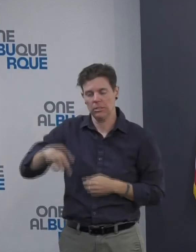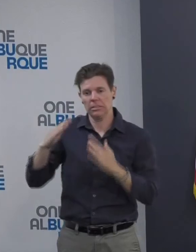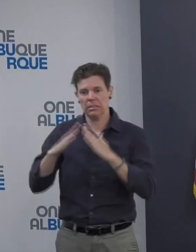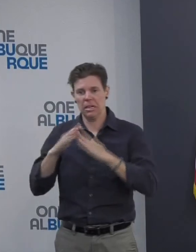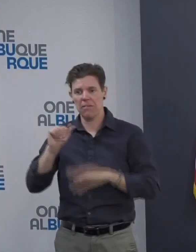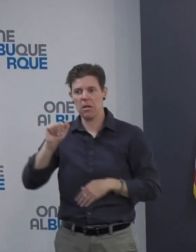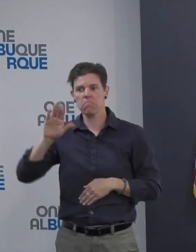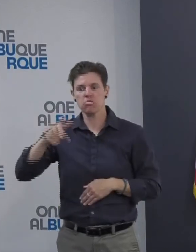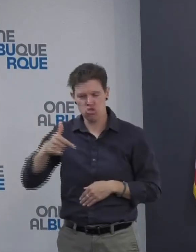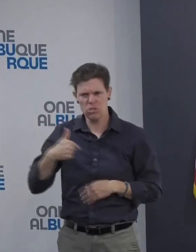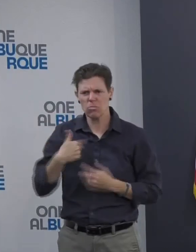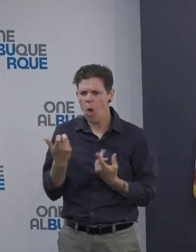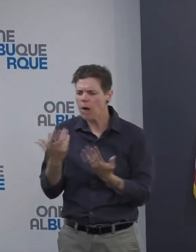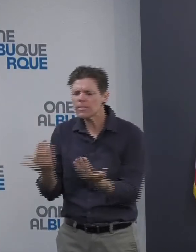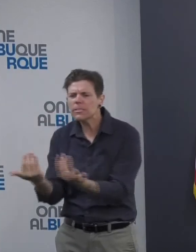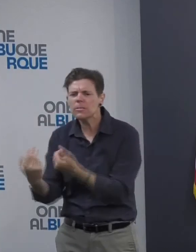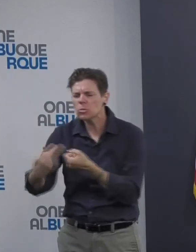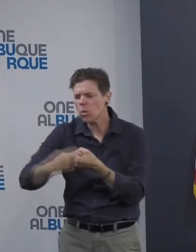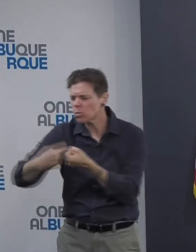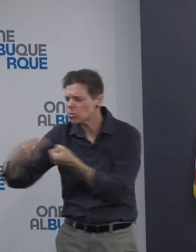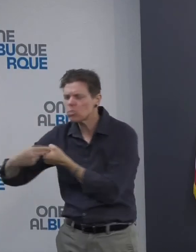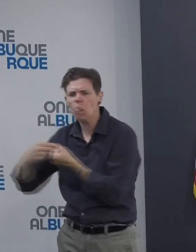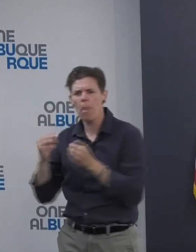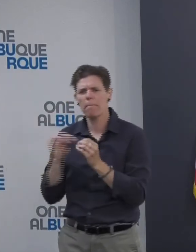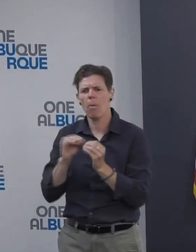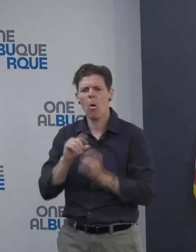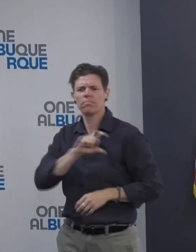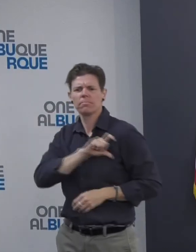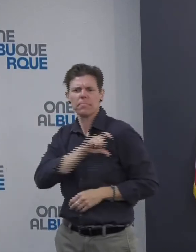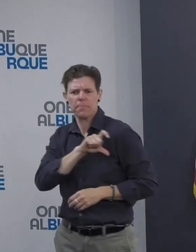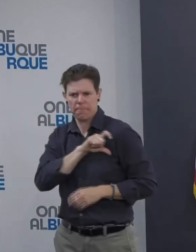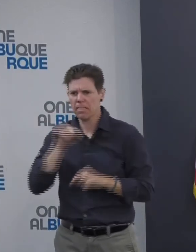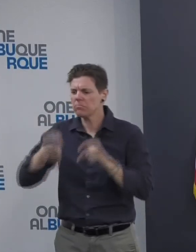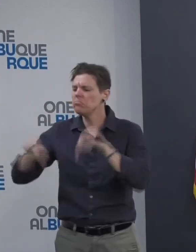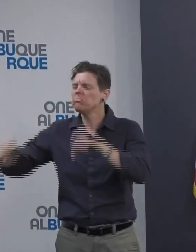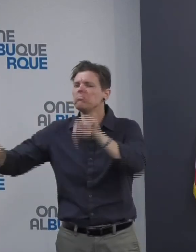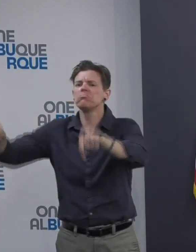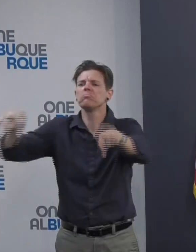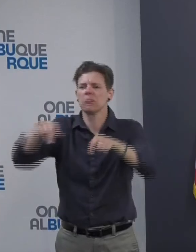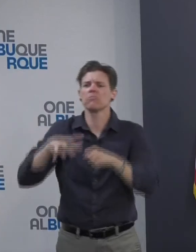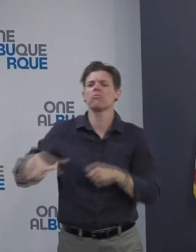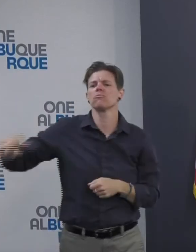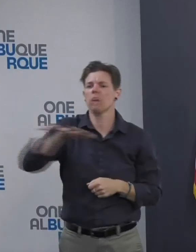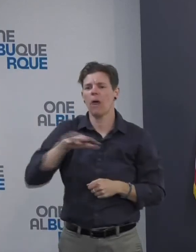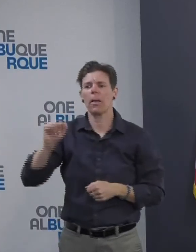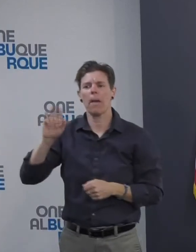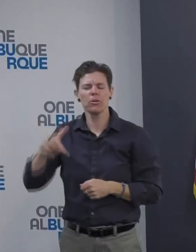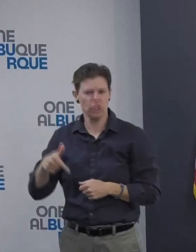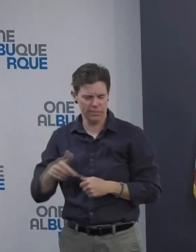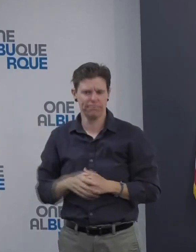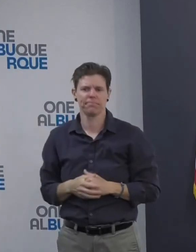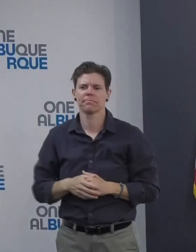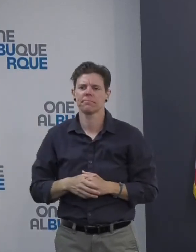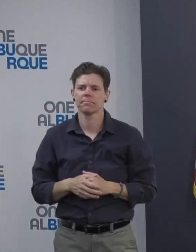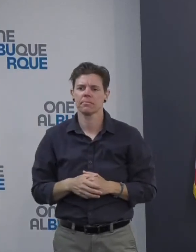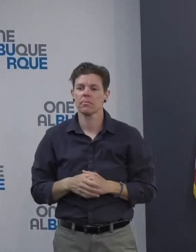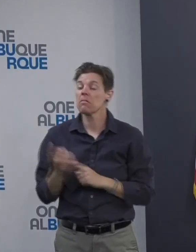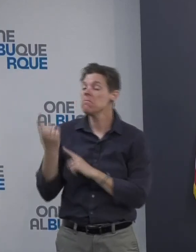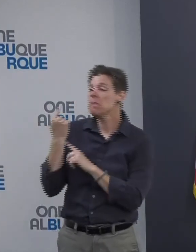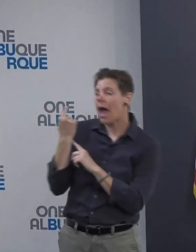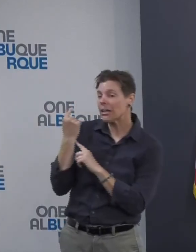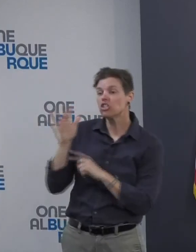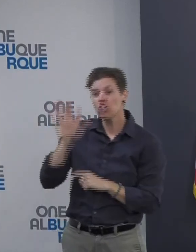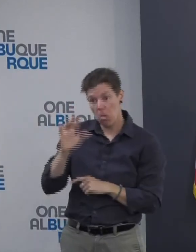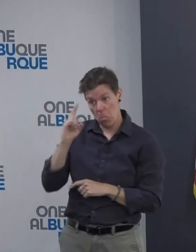that's what we've been working on. Now, as a reminder, the last 2 years we hit our goal with respect to those 100 new officers. And this year we are